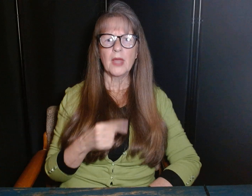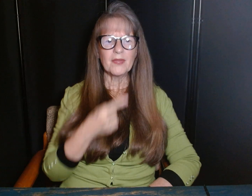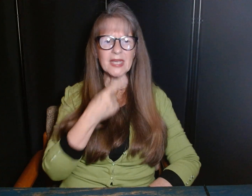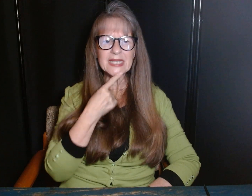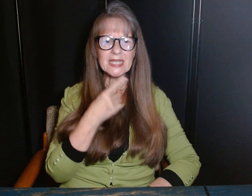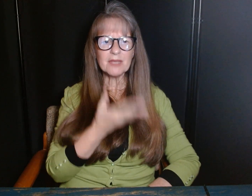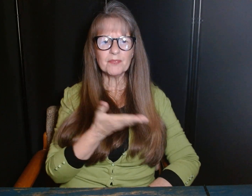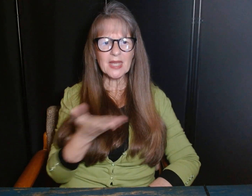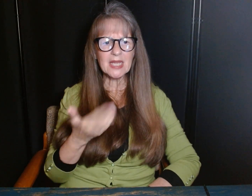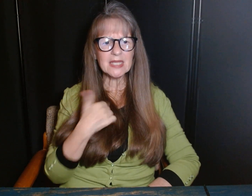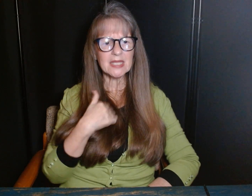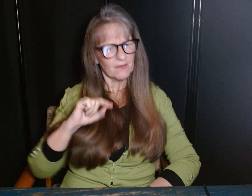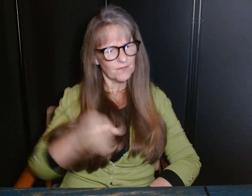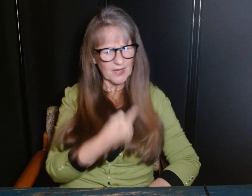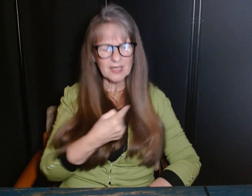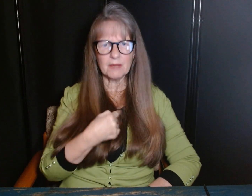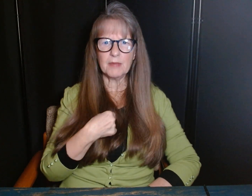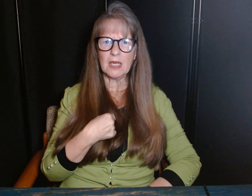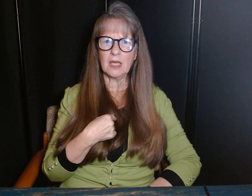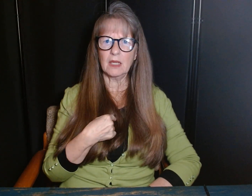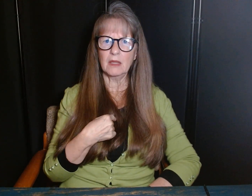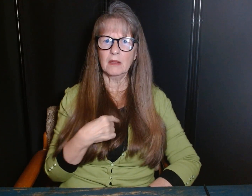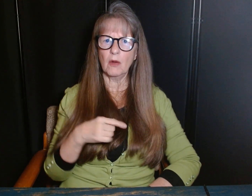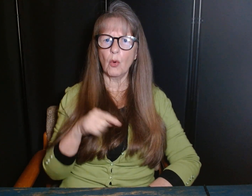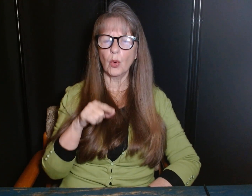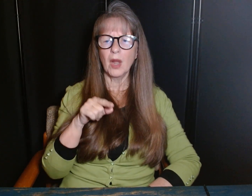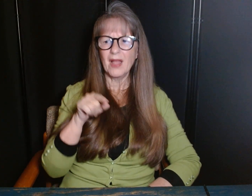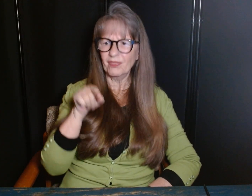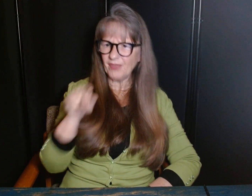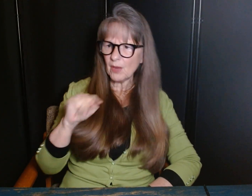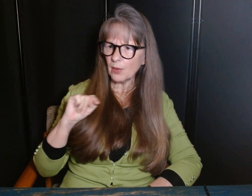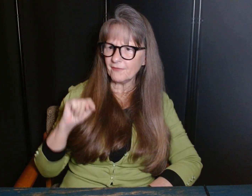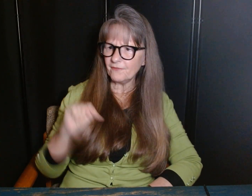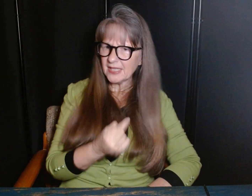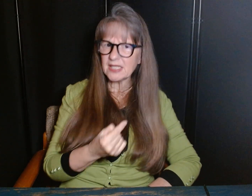said some things and offended me. Or they were offensive.